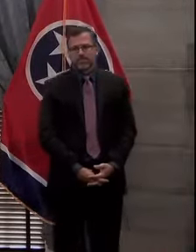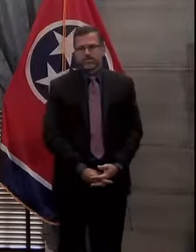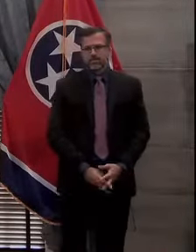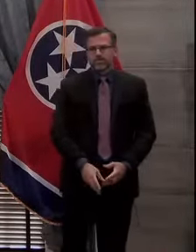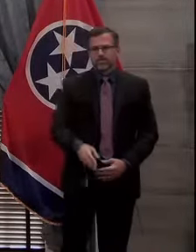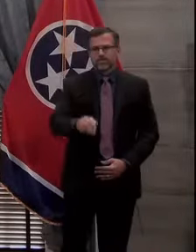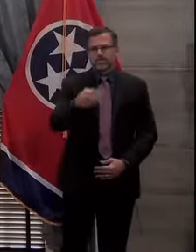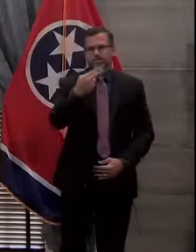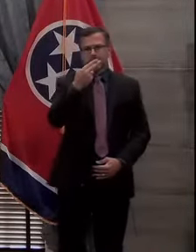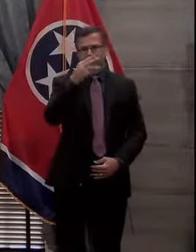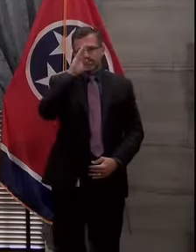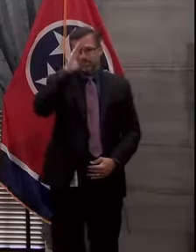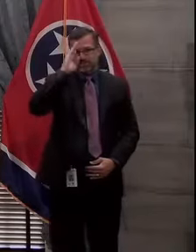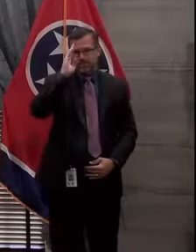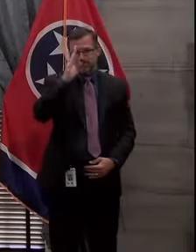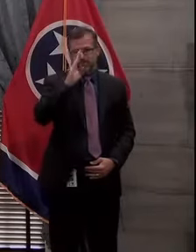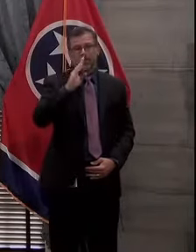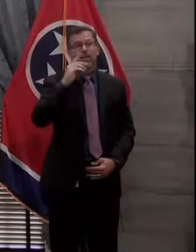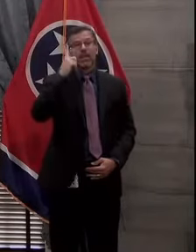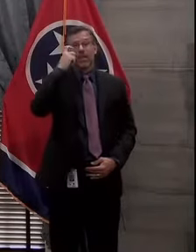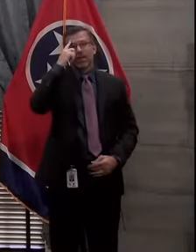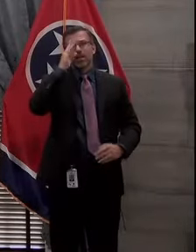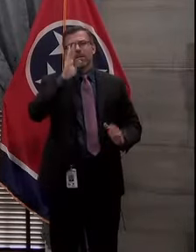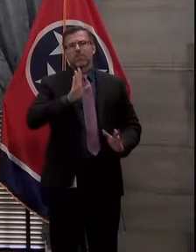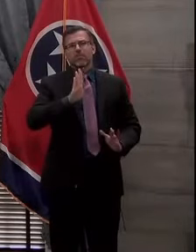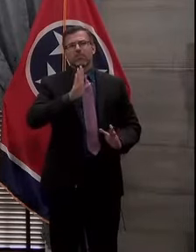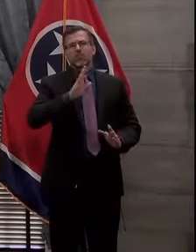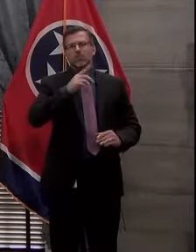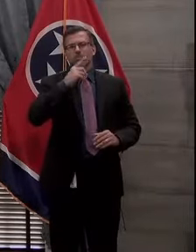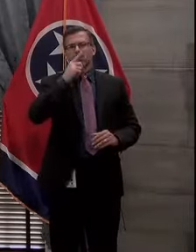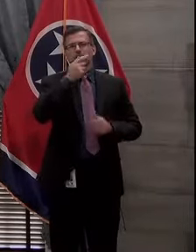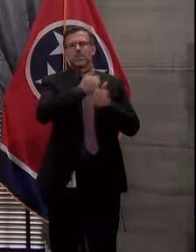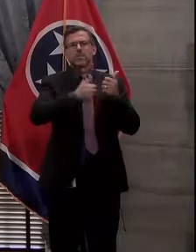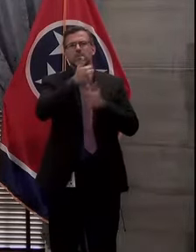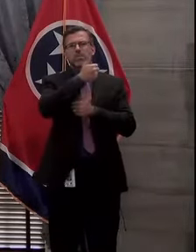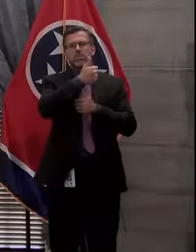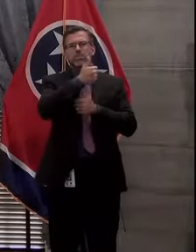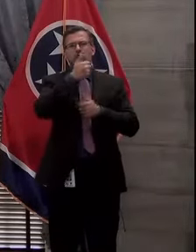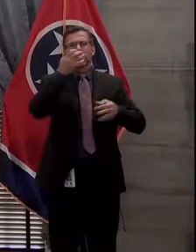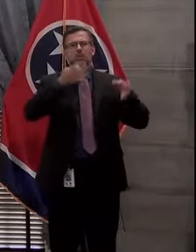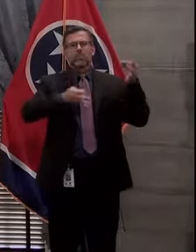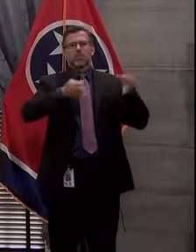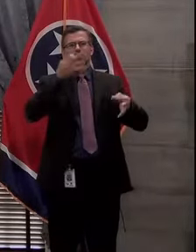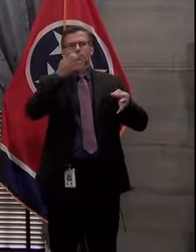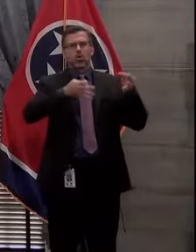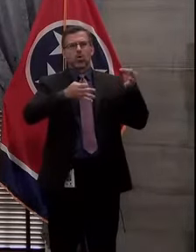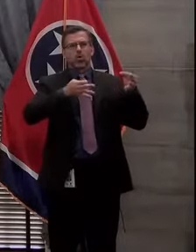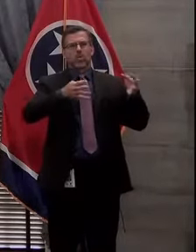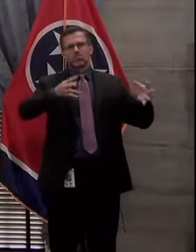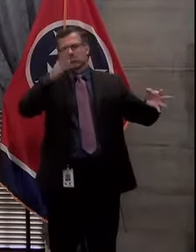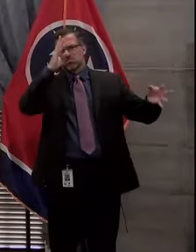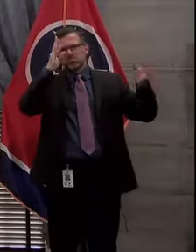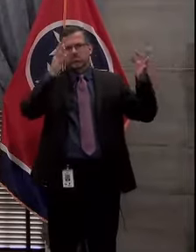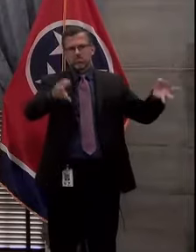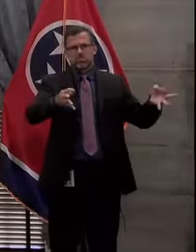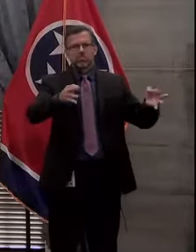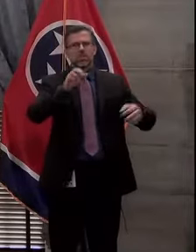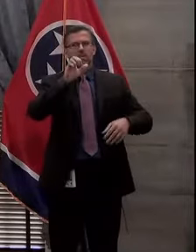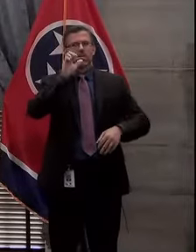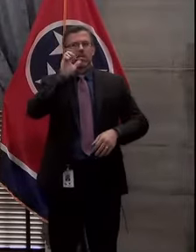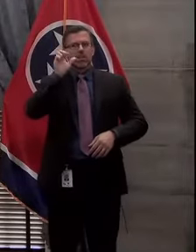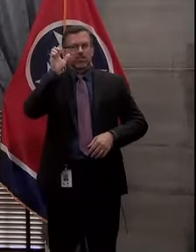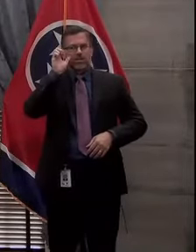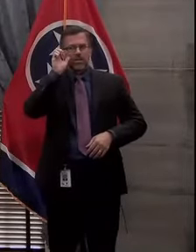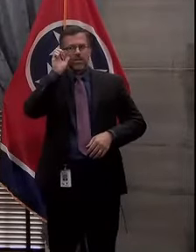Hi. Governor, can you react to the Supreme Court ruling yesterday that will